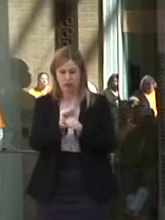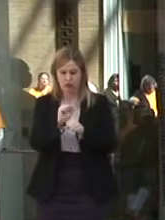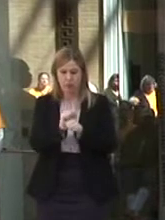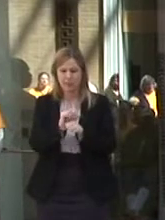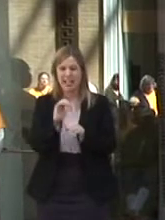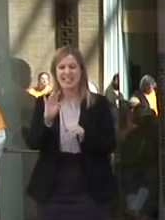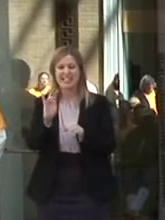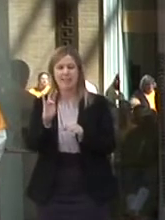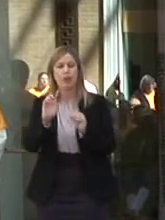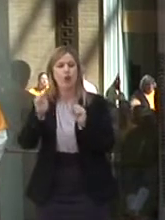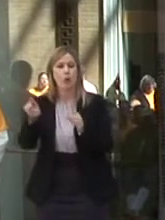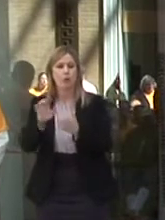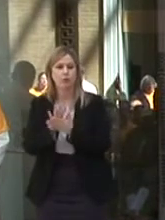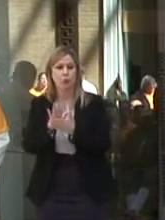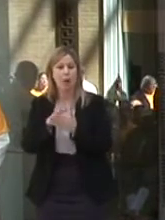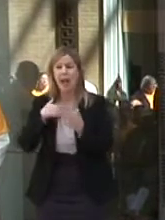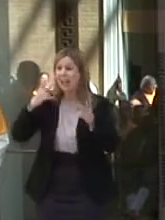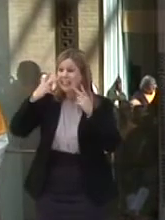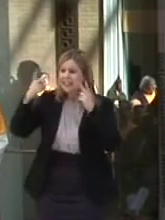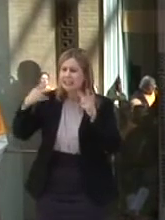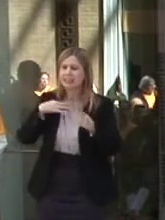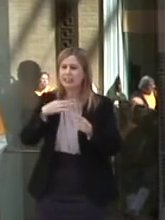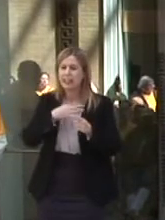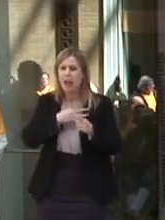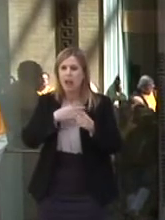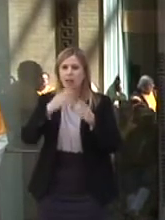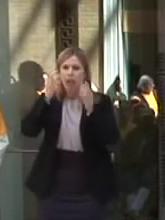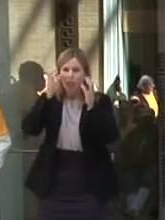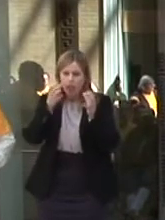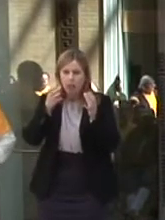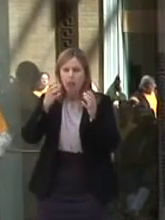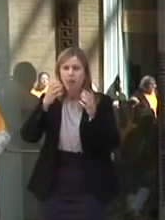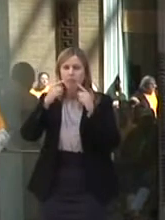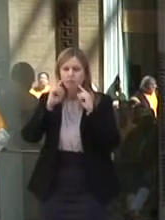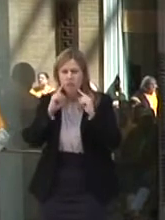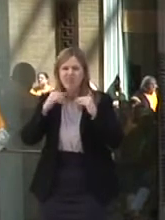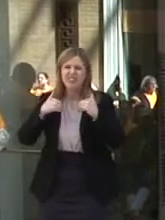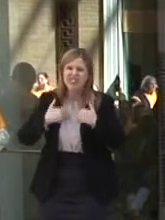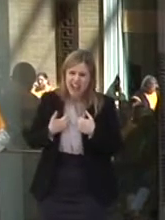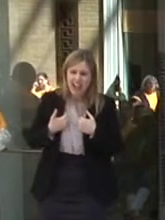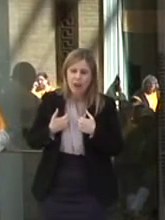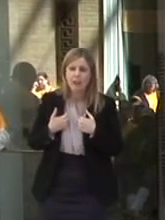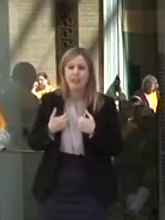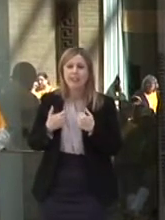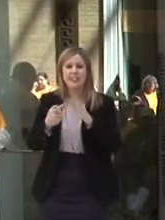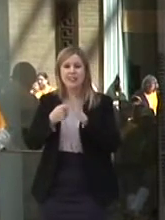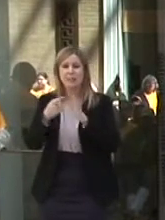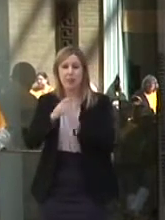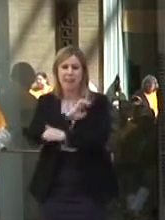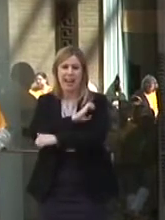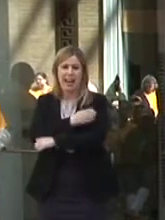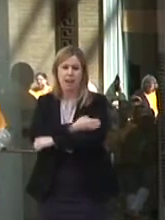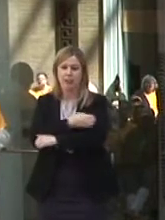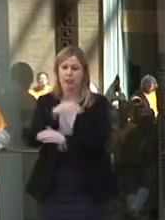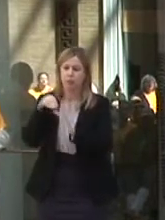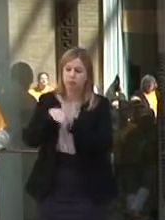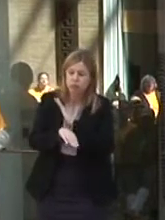see staff who look exhausted. They probably are. Sometimes they seem to have little energy. They probably